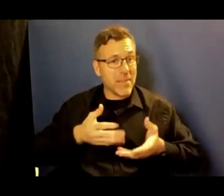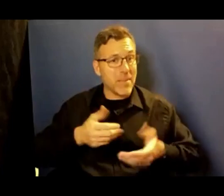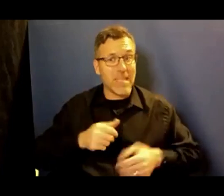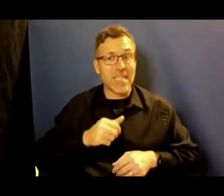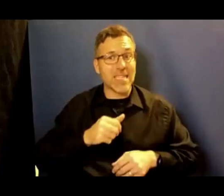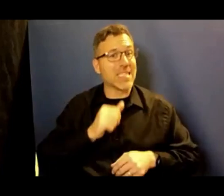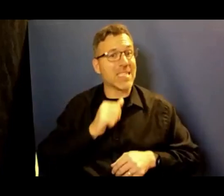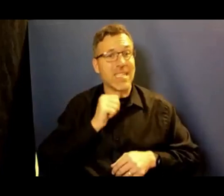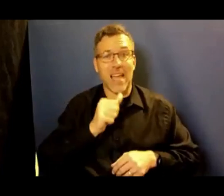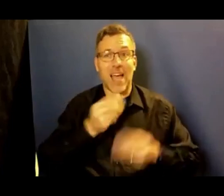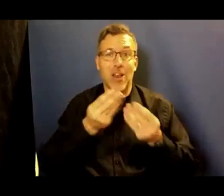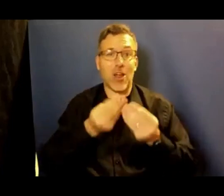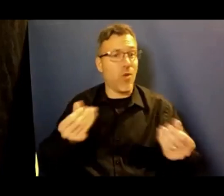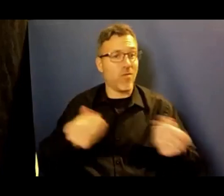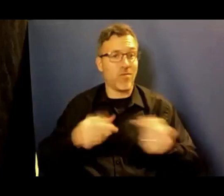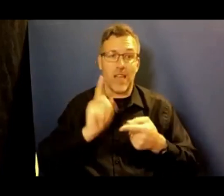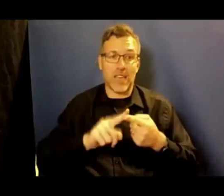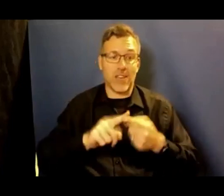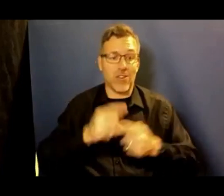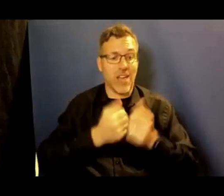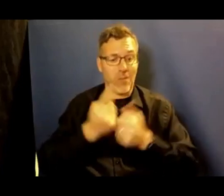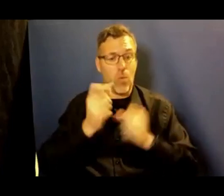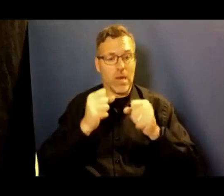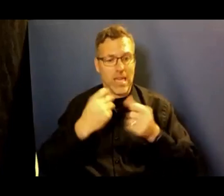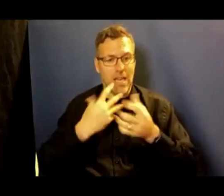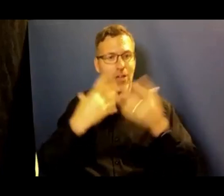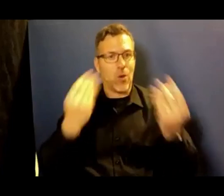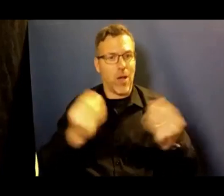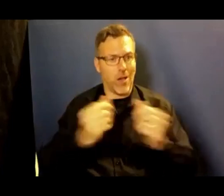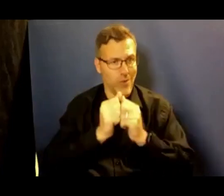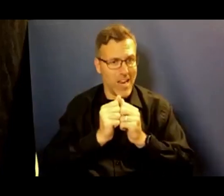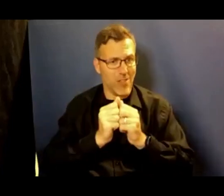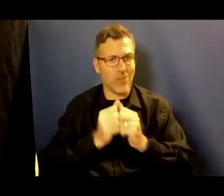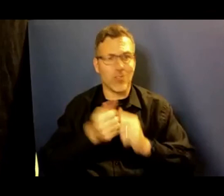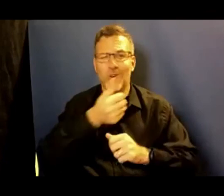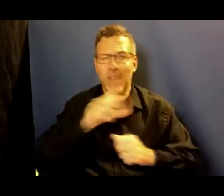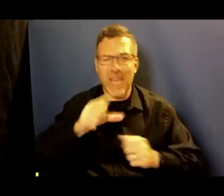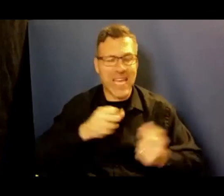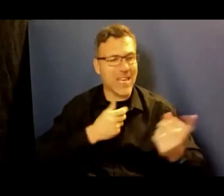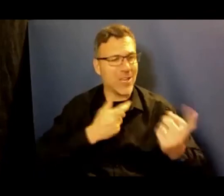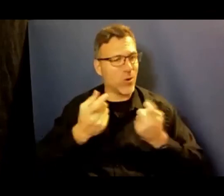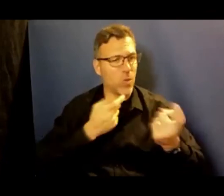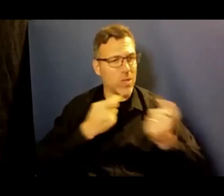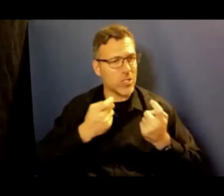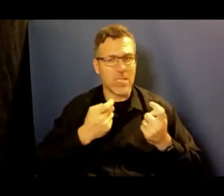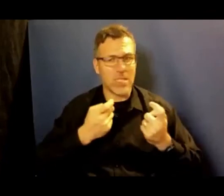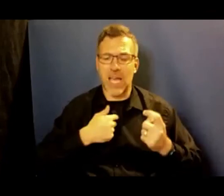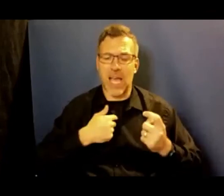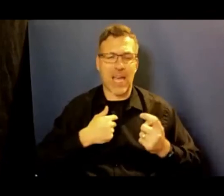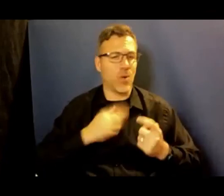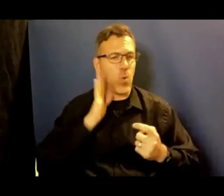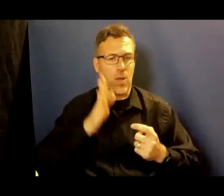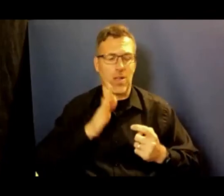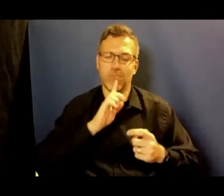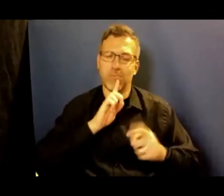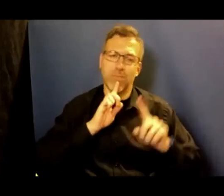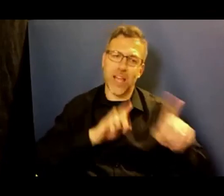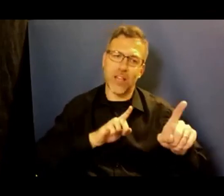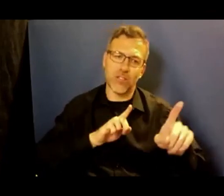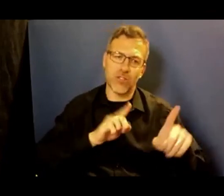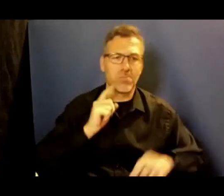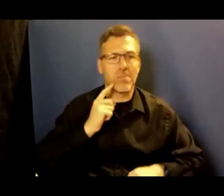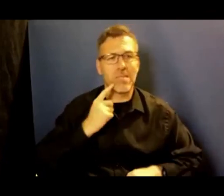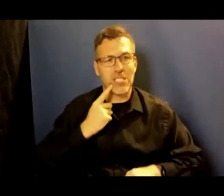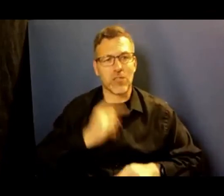together. And so any question you have is worth every second of my time. So seriously mean that. And